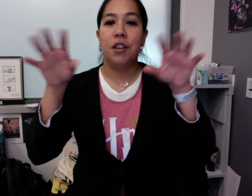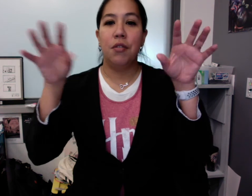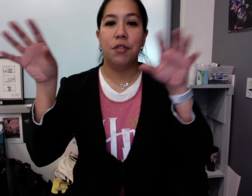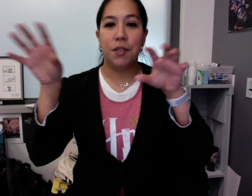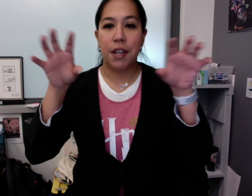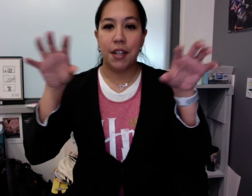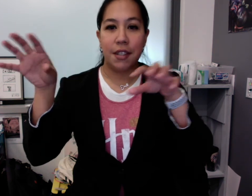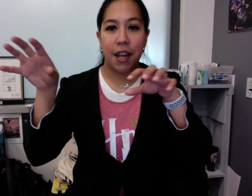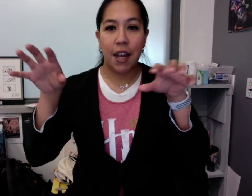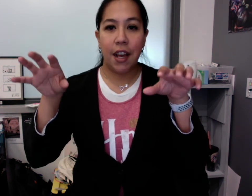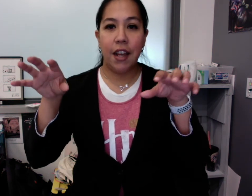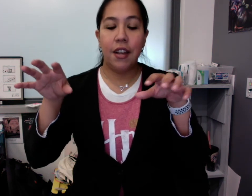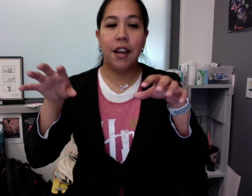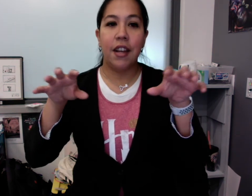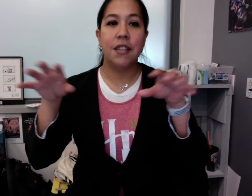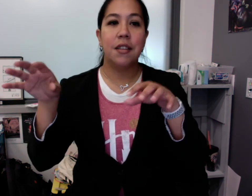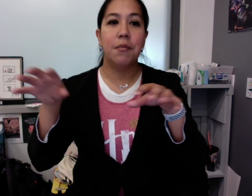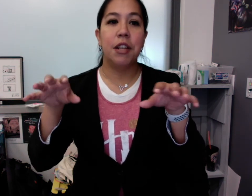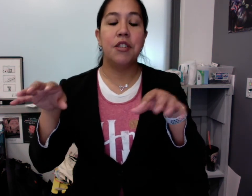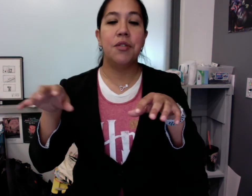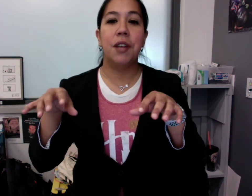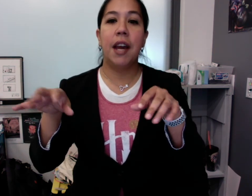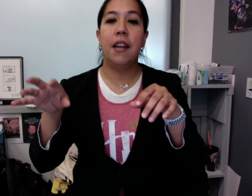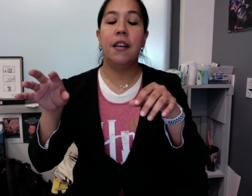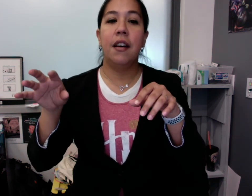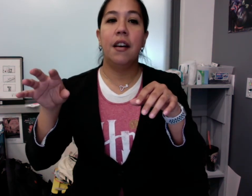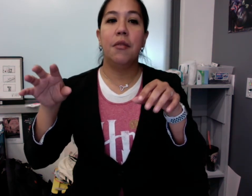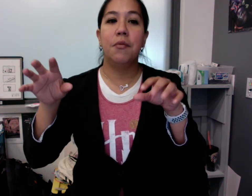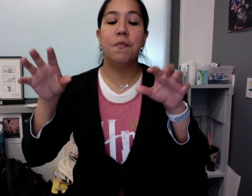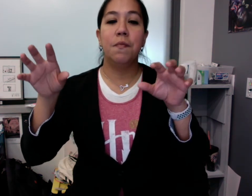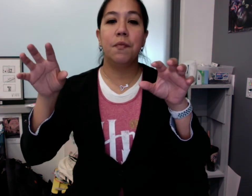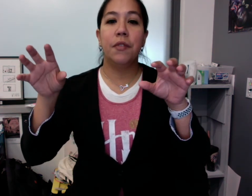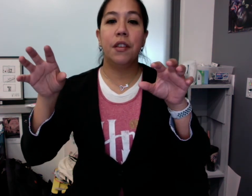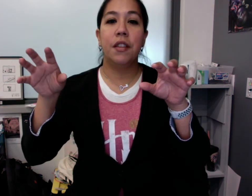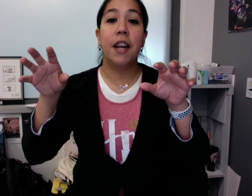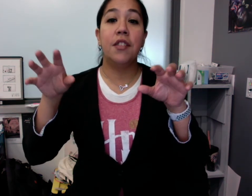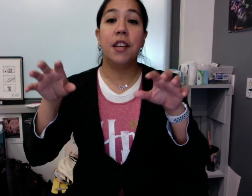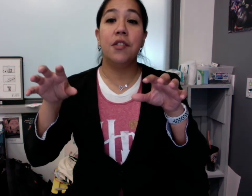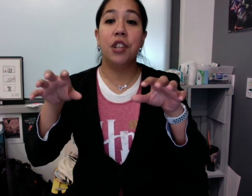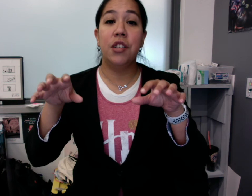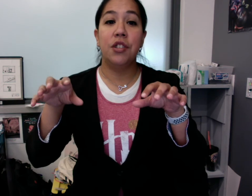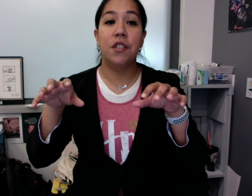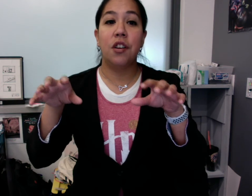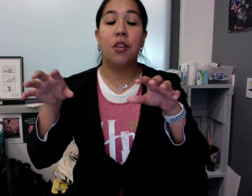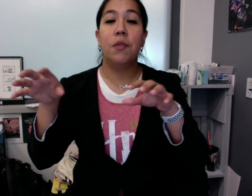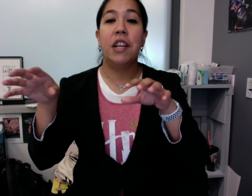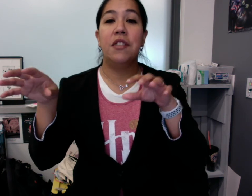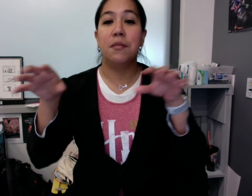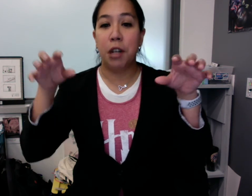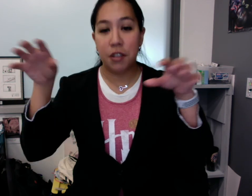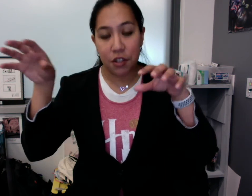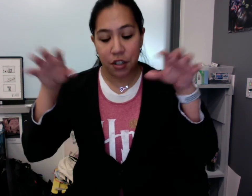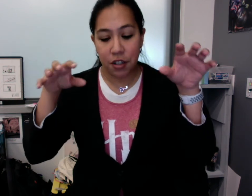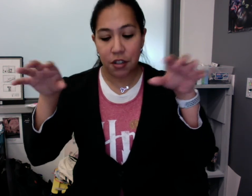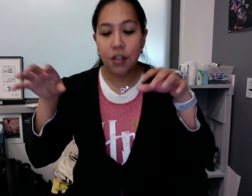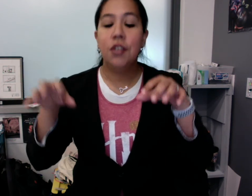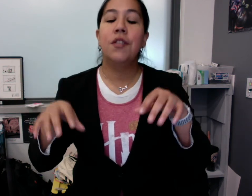do side to side. I get some that do that. That then changes our rain to monster. So